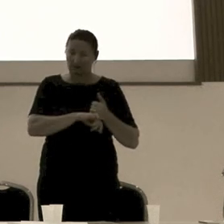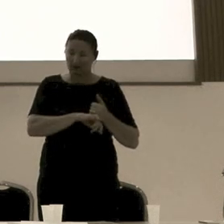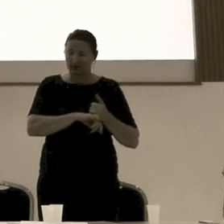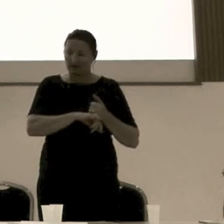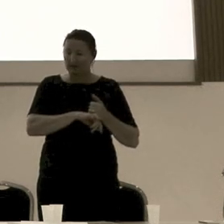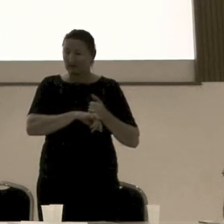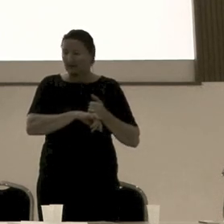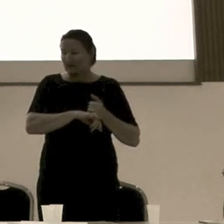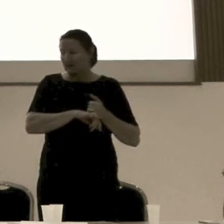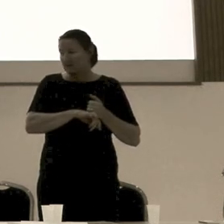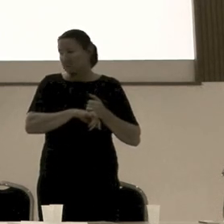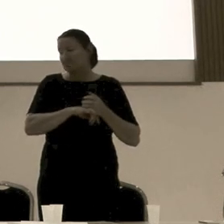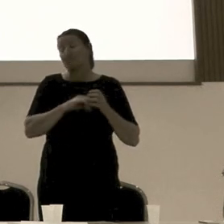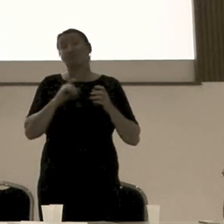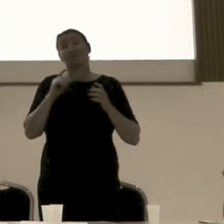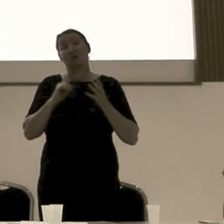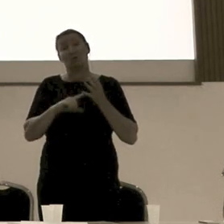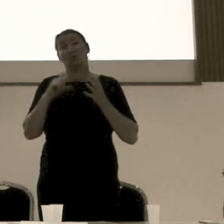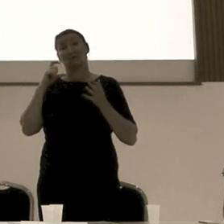by UCL to